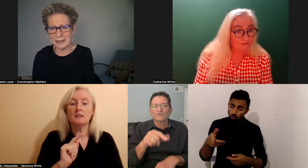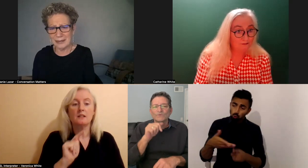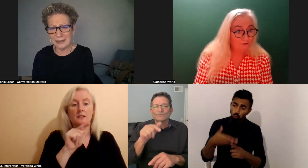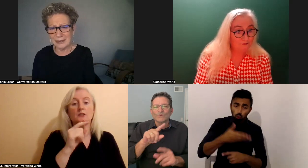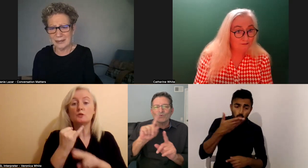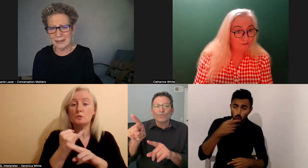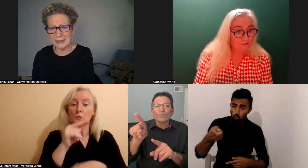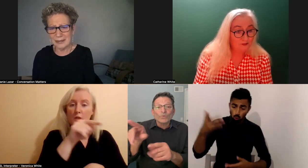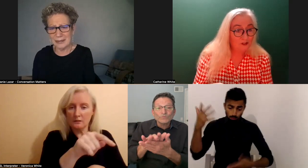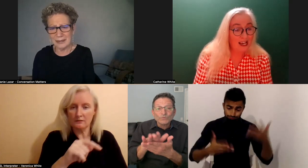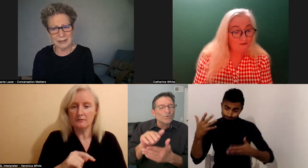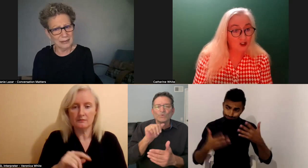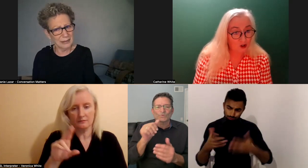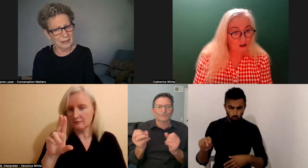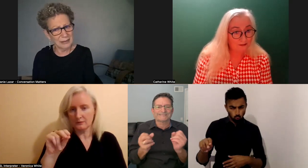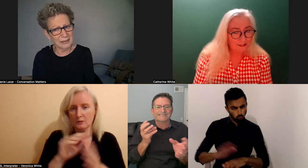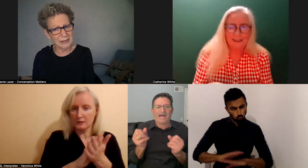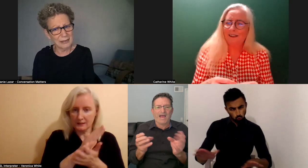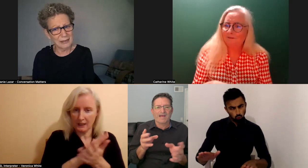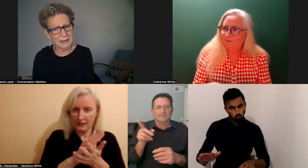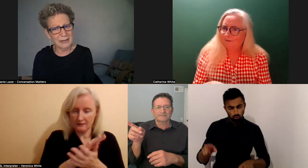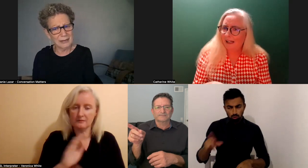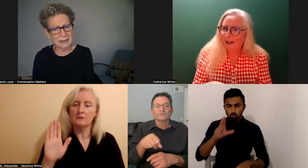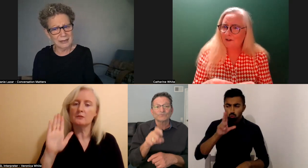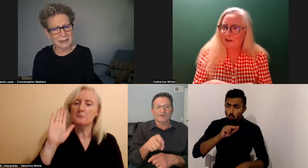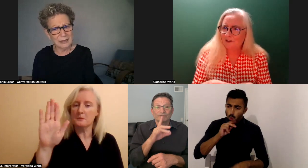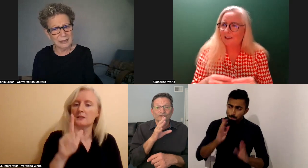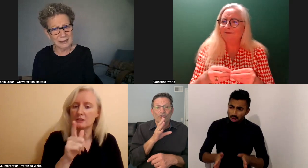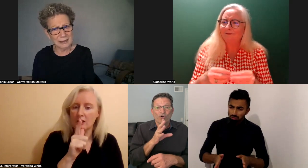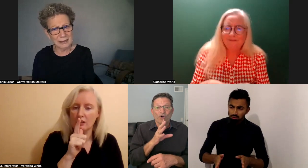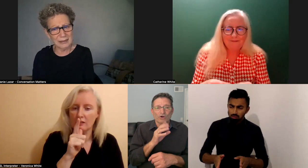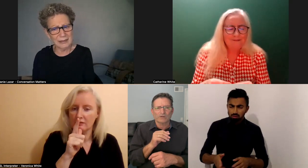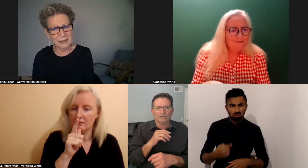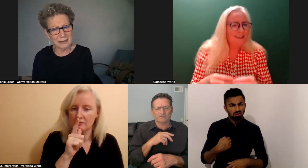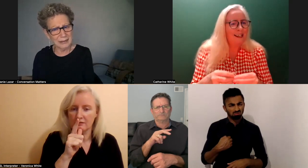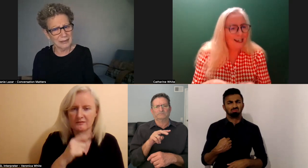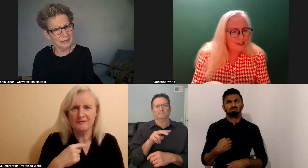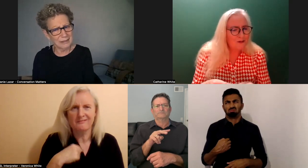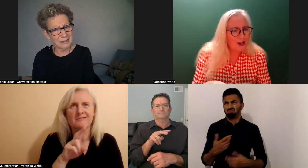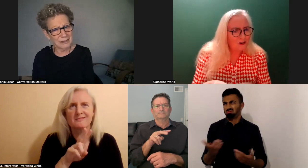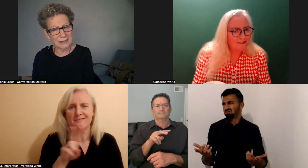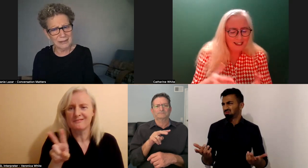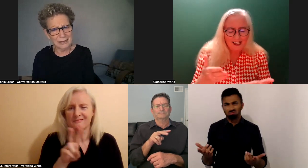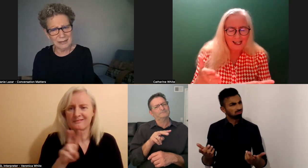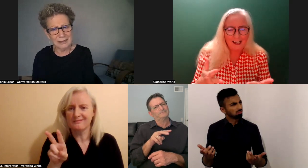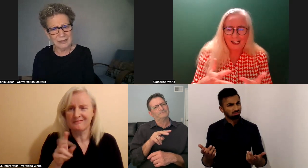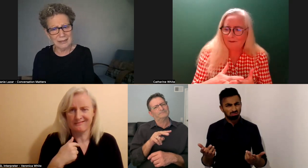school. You have to talk. And I was just going, I don't